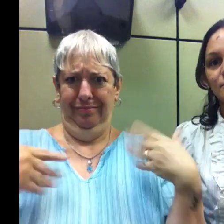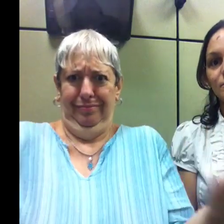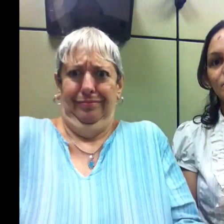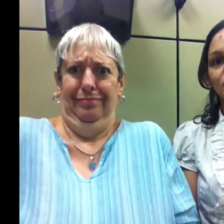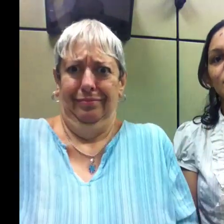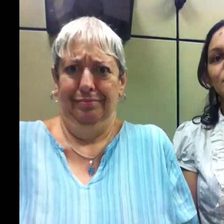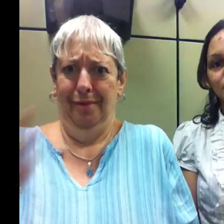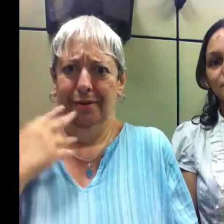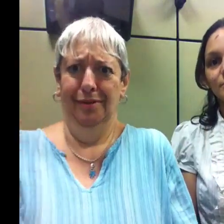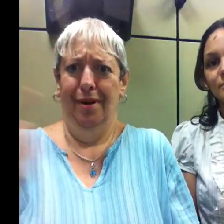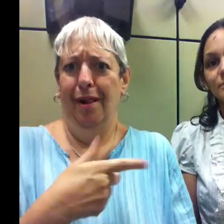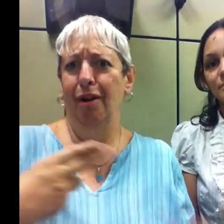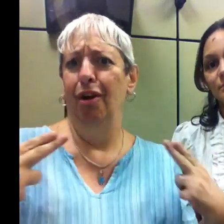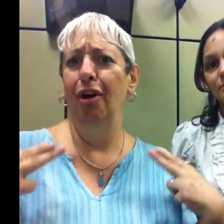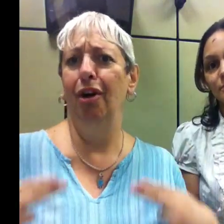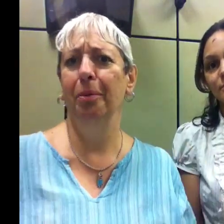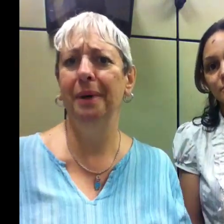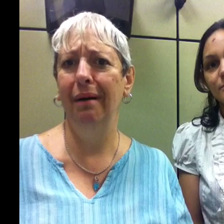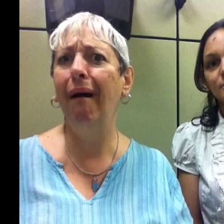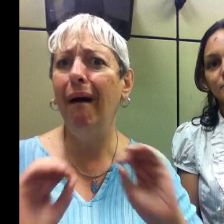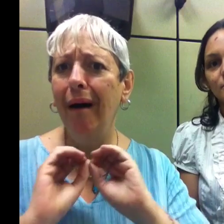$500 plus like boutiques. What are they, 15 it says?